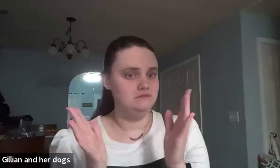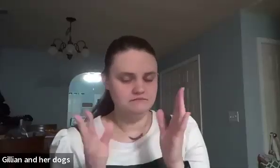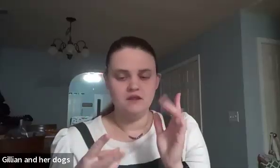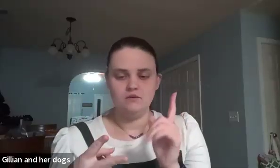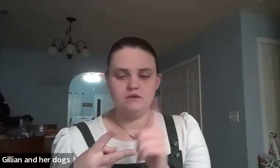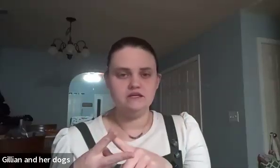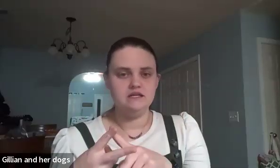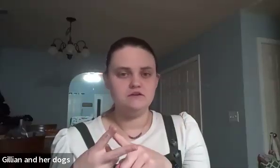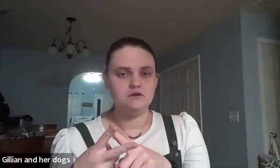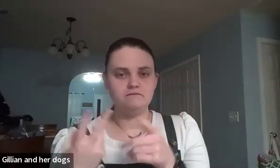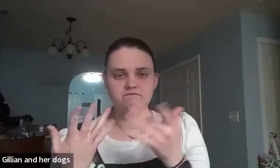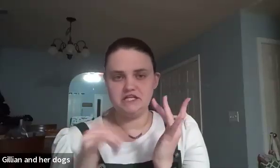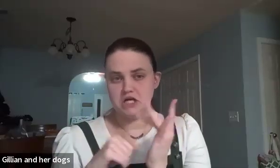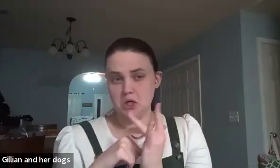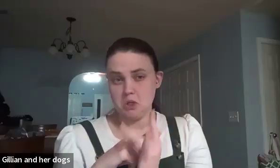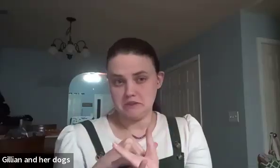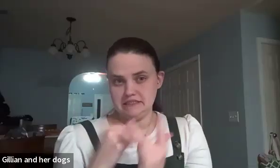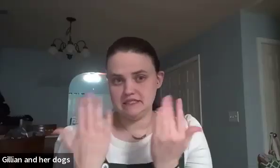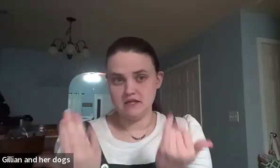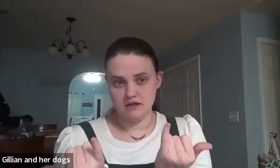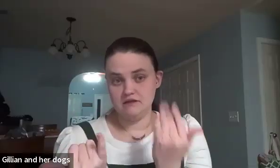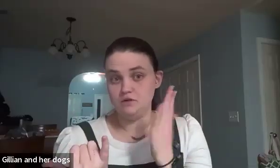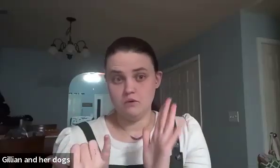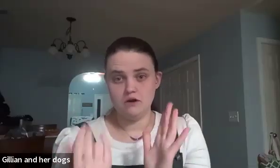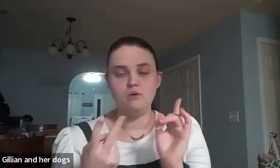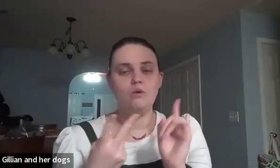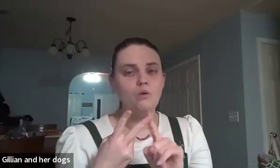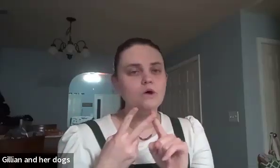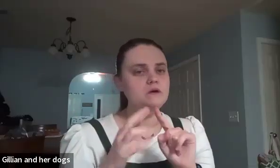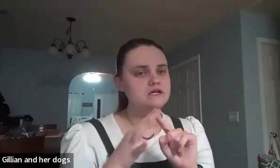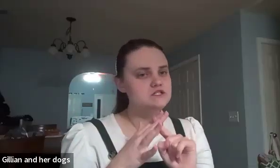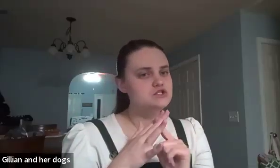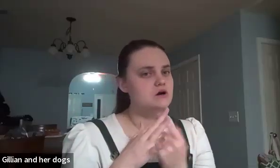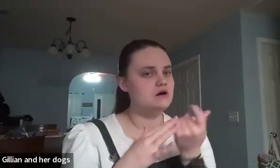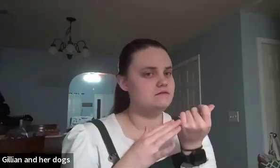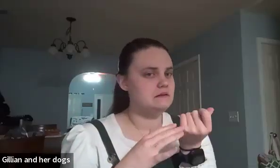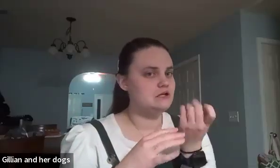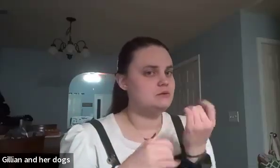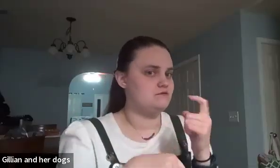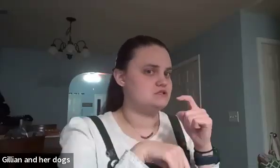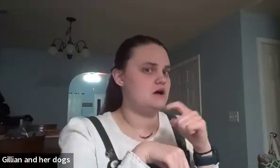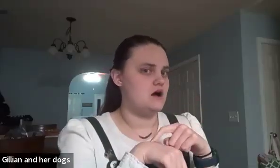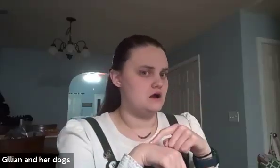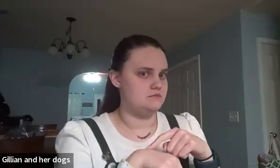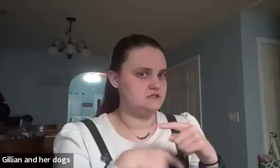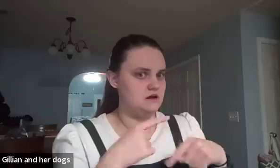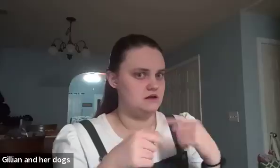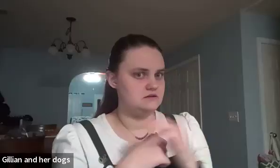lot. We can either finish kind of early tonight if you want, or we can start a little bit of our time